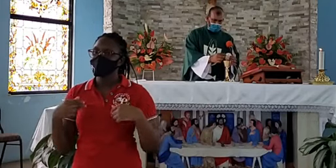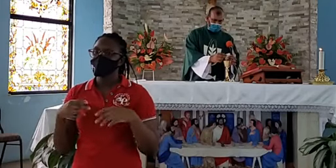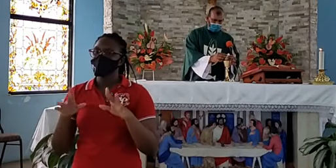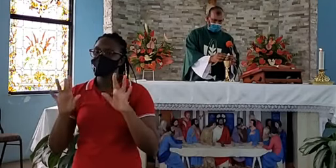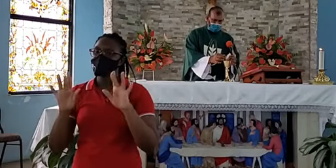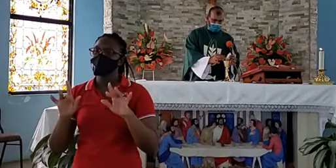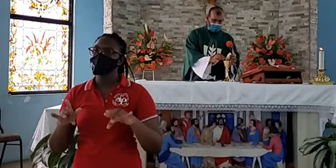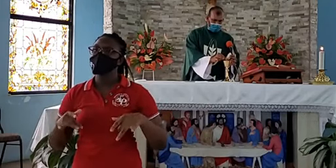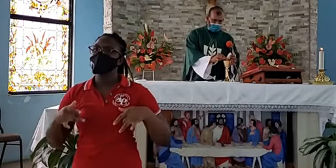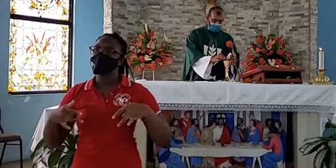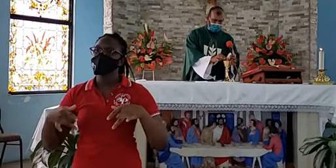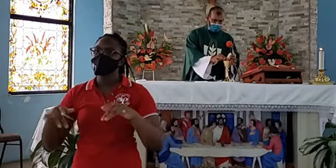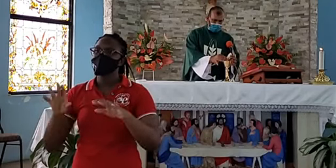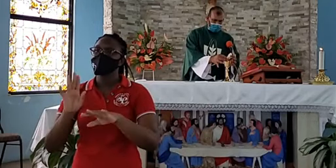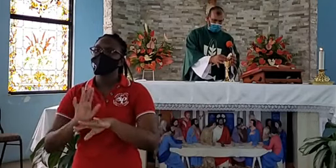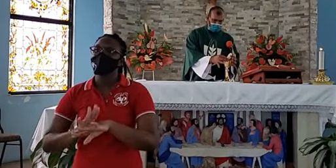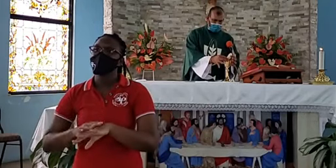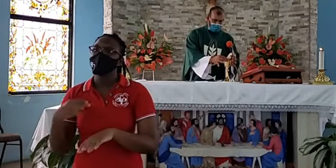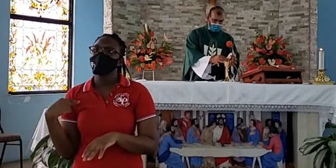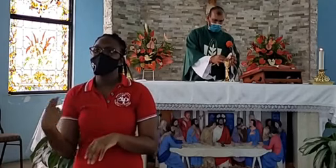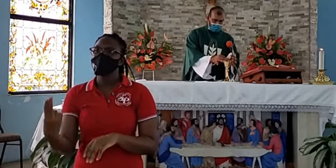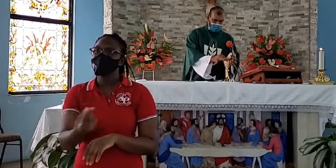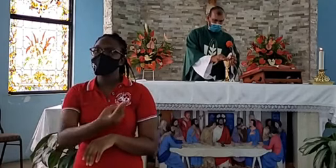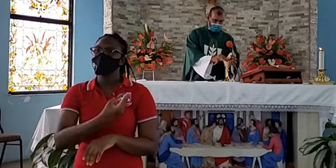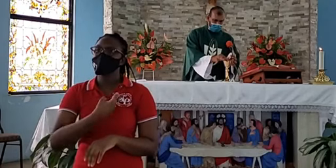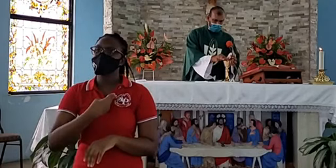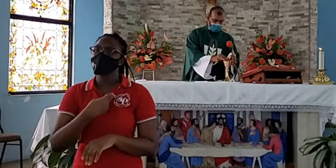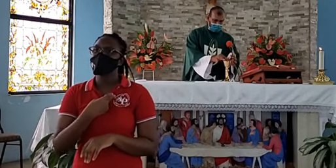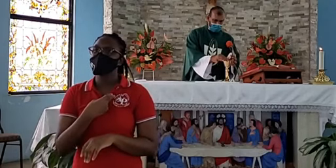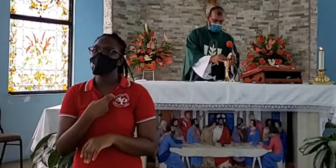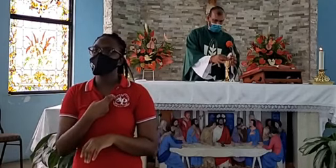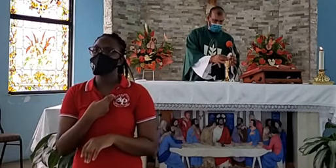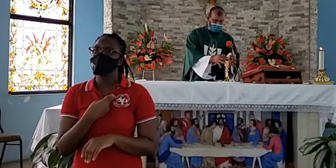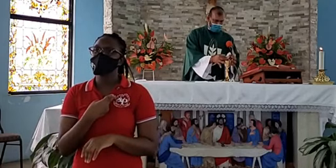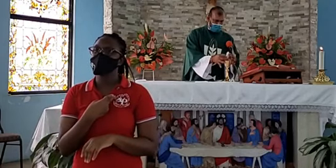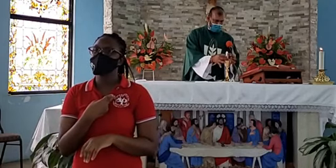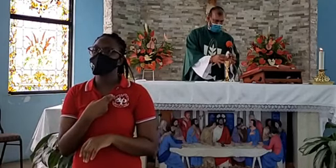Have mercy on